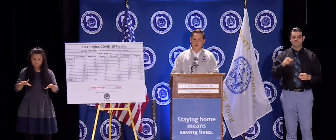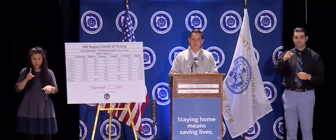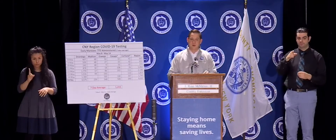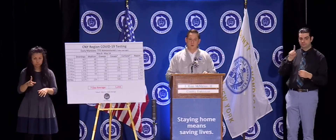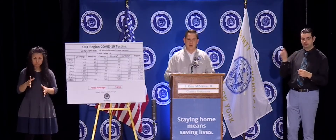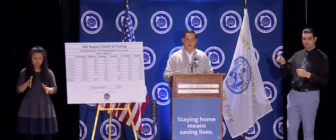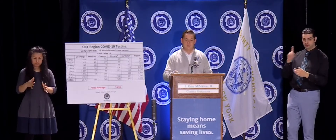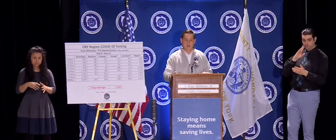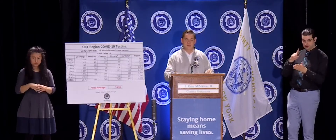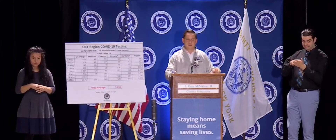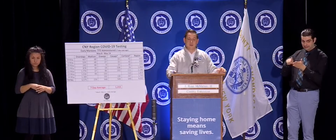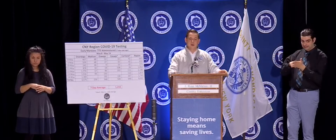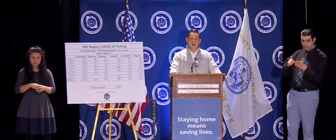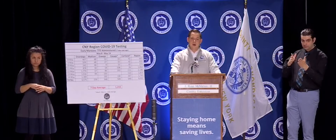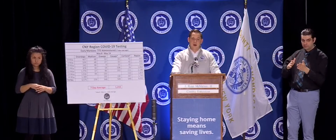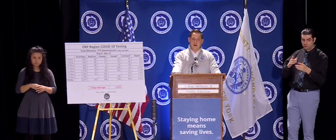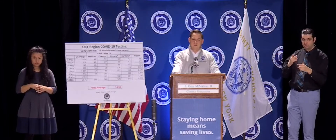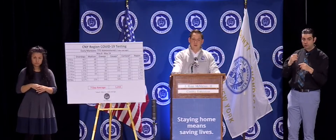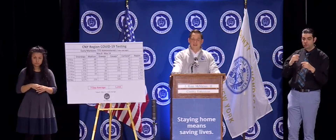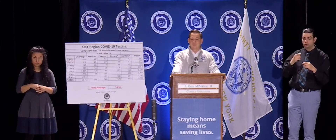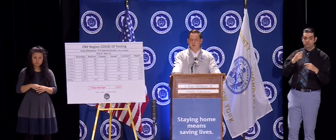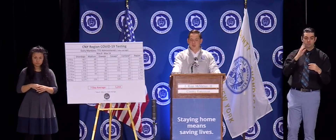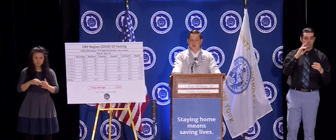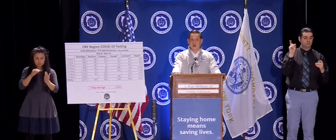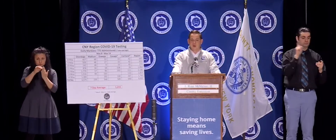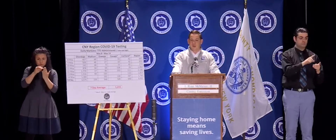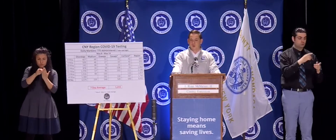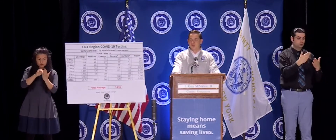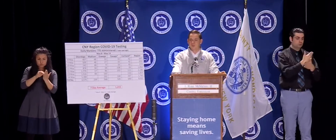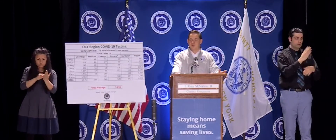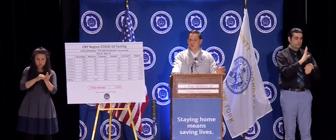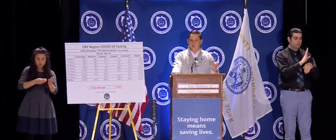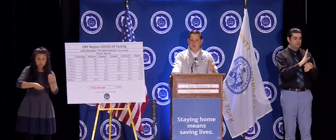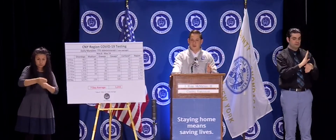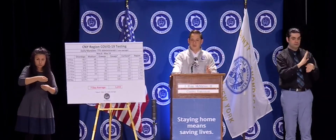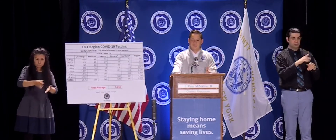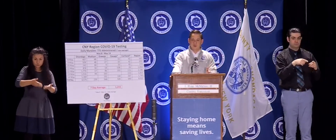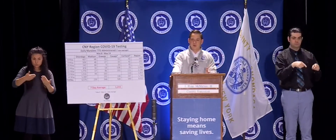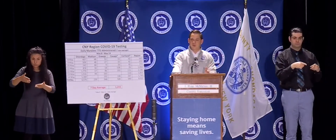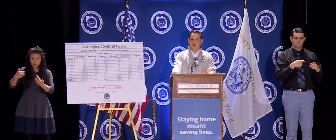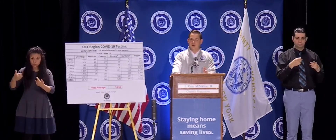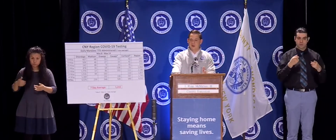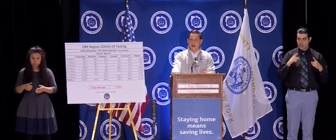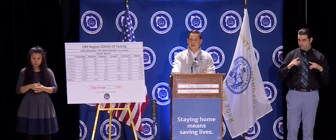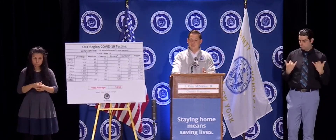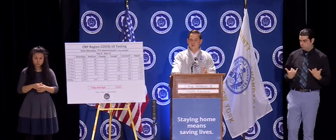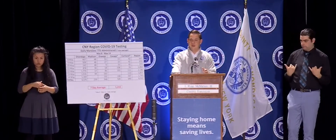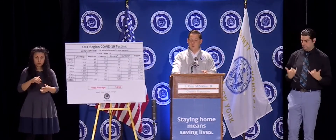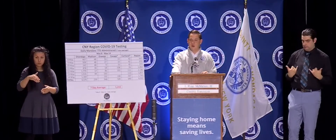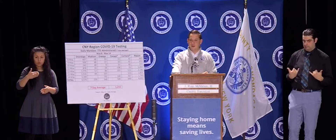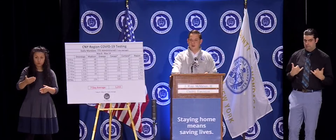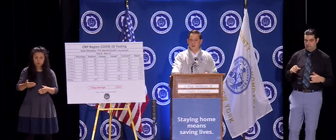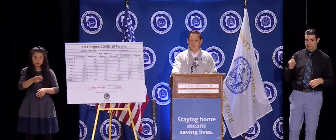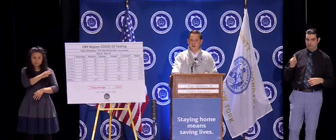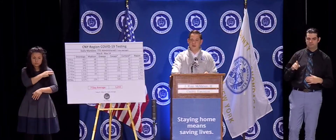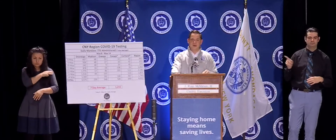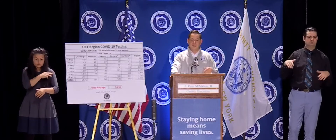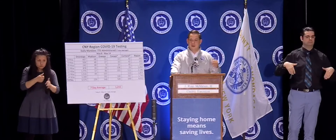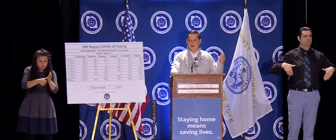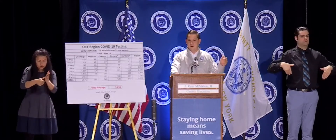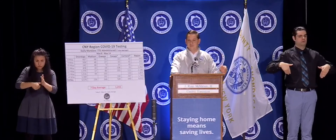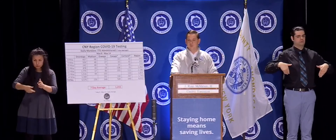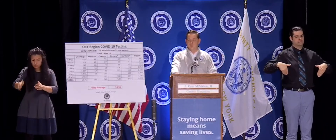list. Until we have a list, unless somebody called us with something that is crystal clear, not in phase 1 that they're